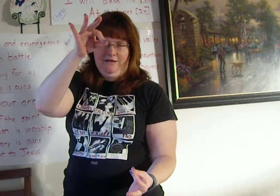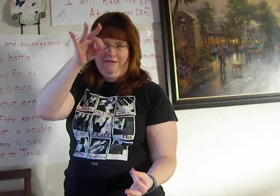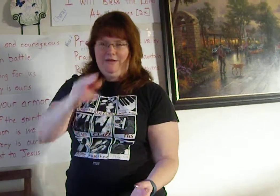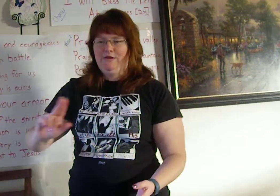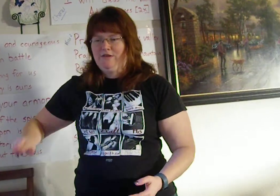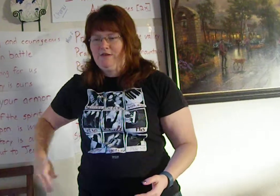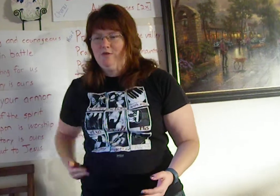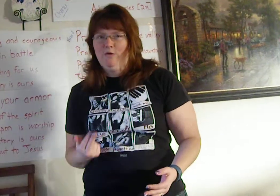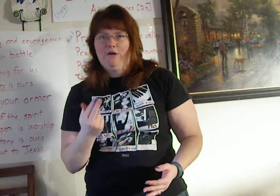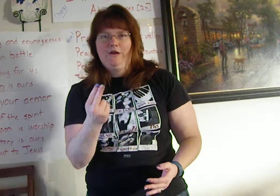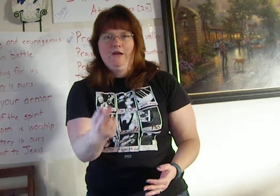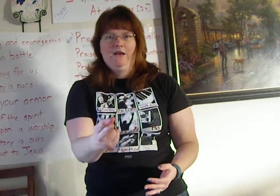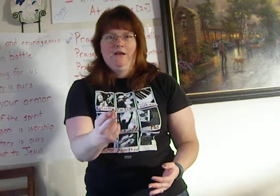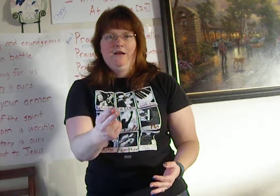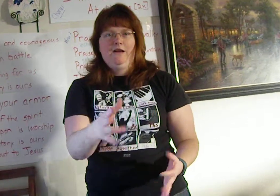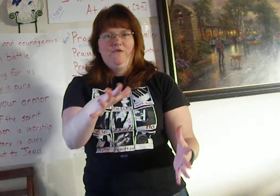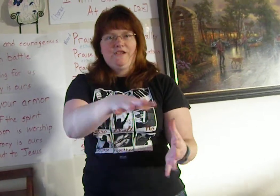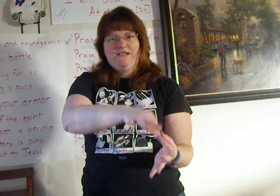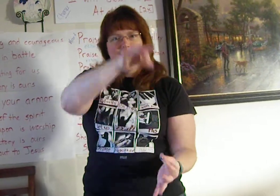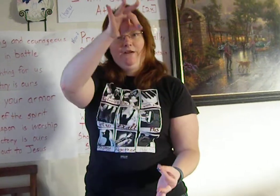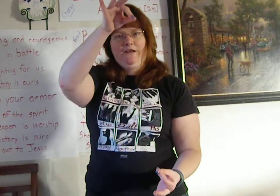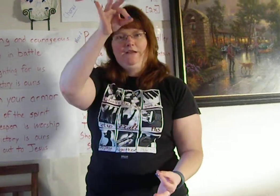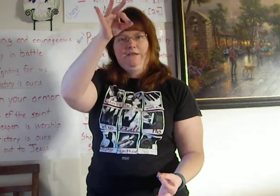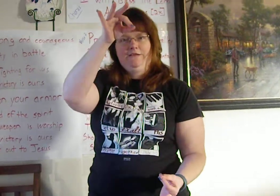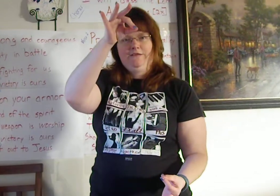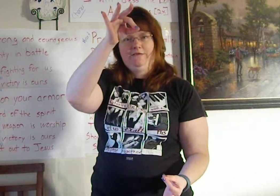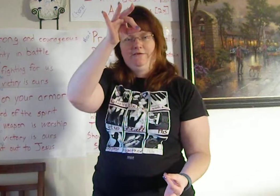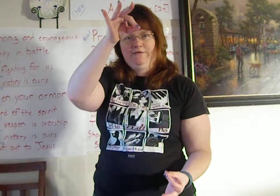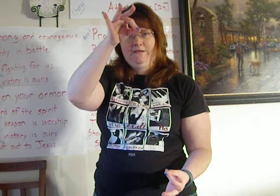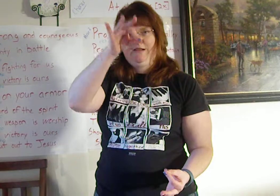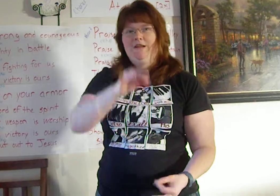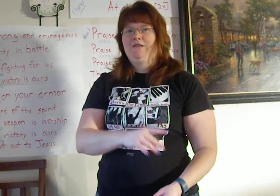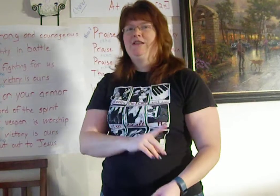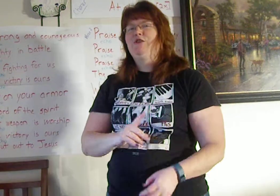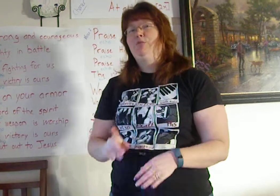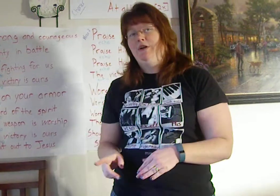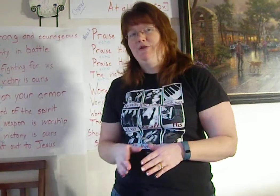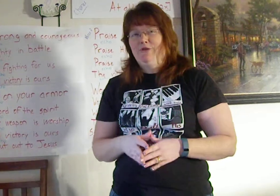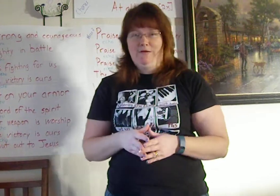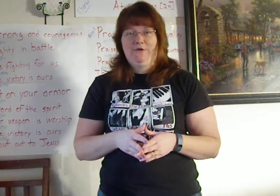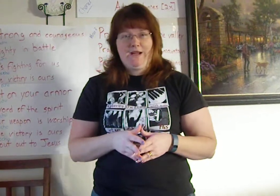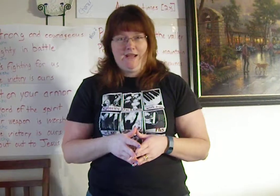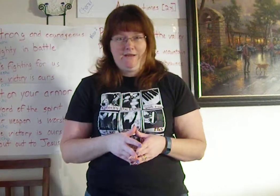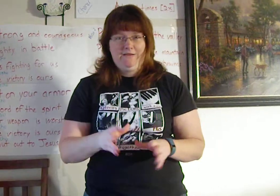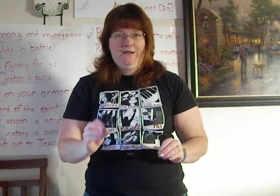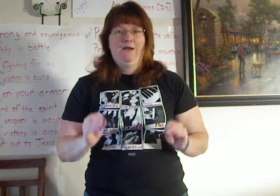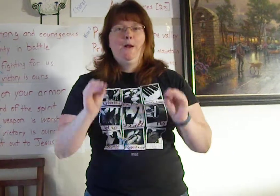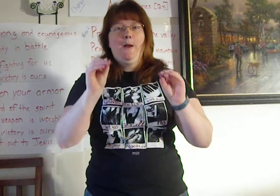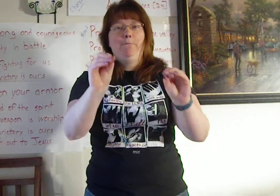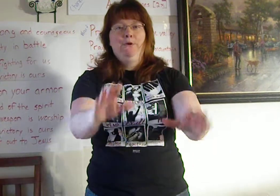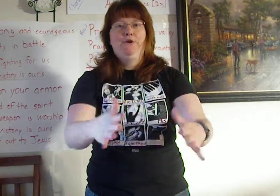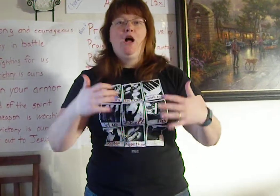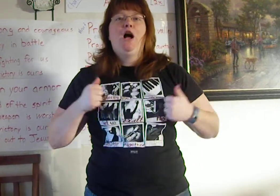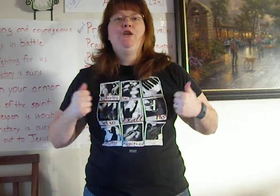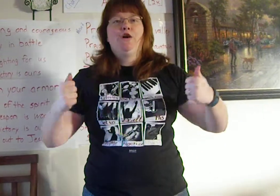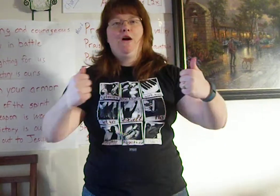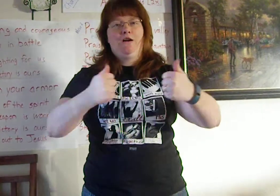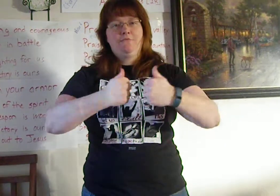Okay, so it's sword of the Spirit. Let's do put on your armor again. Put on your